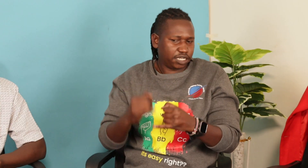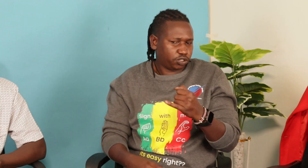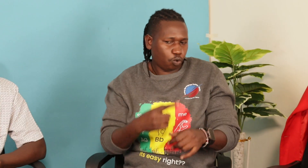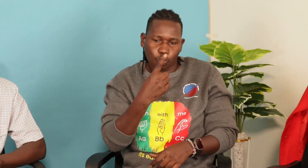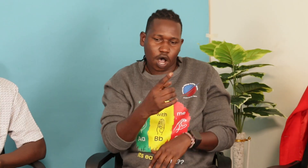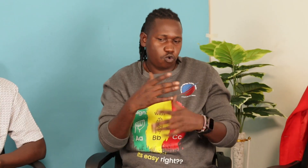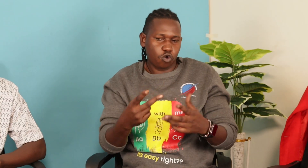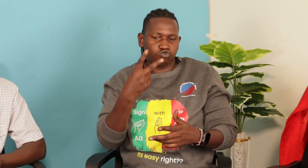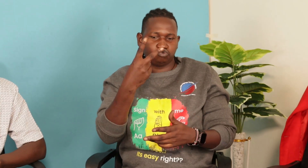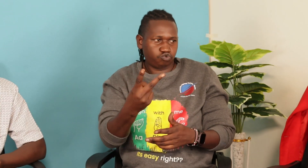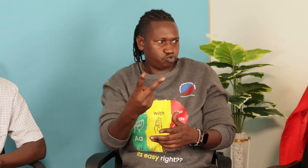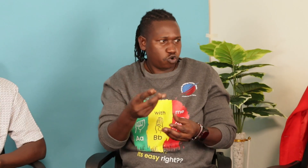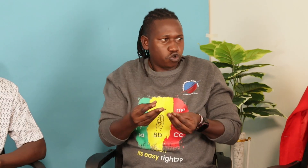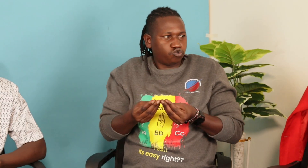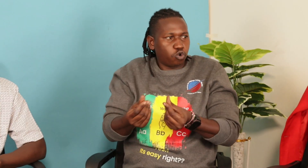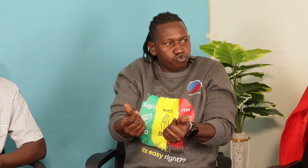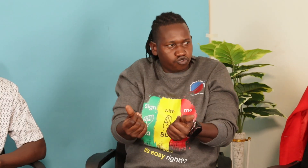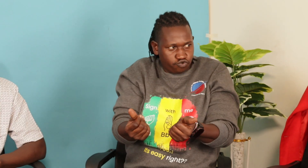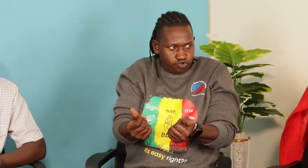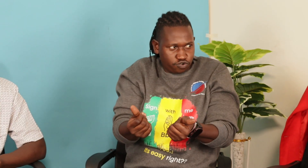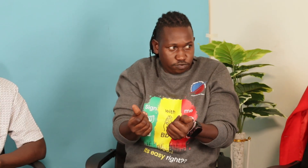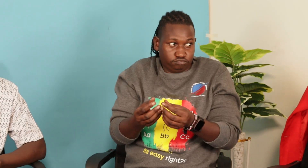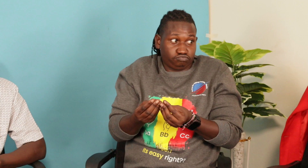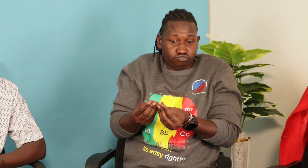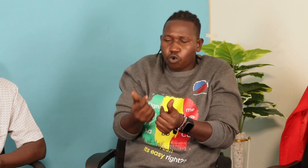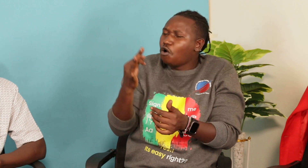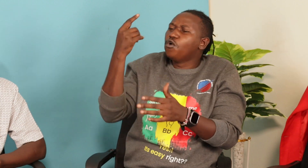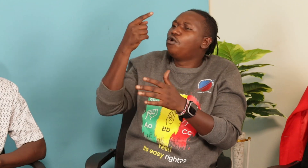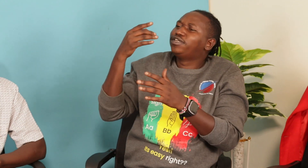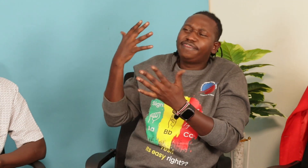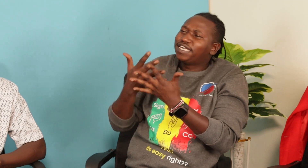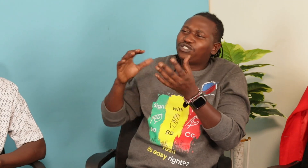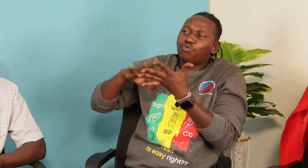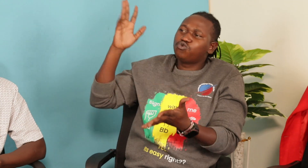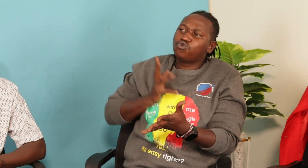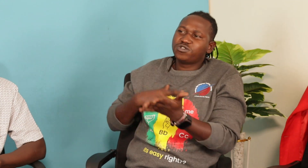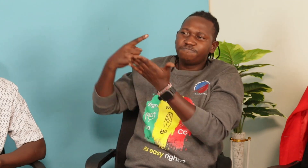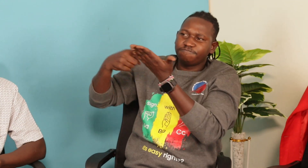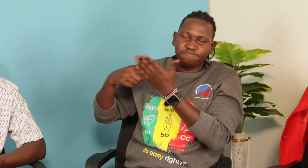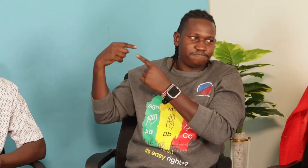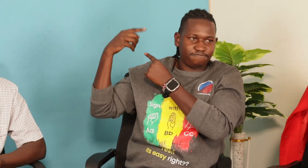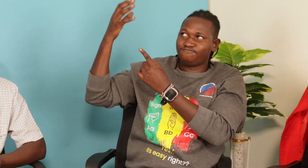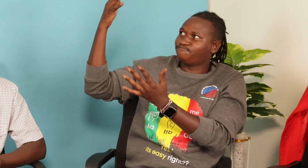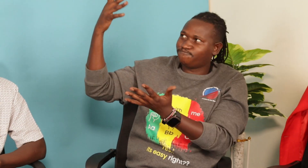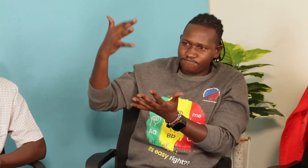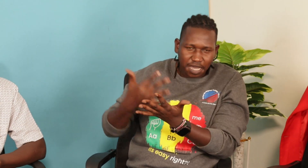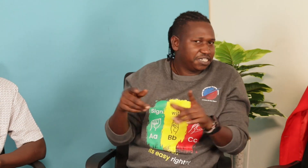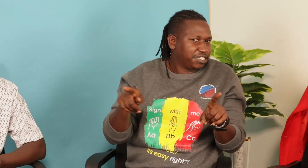to you to provide either one or two solutions, all right, of what we have